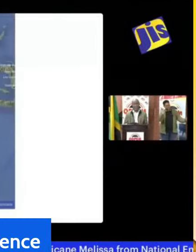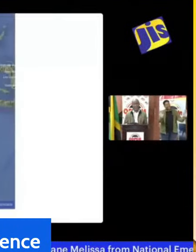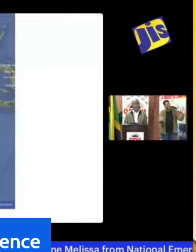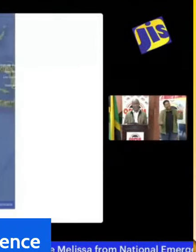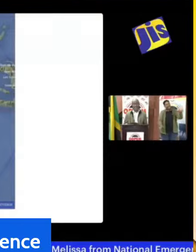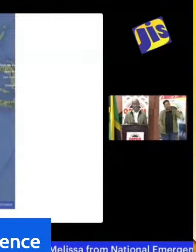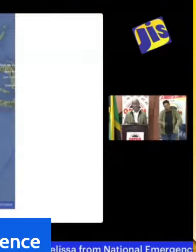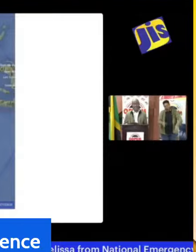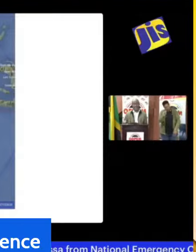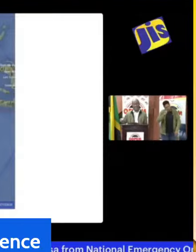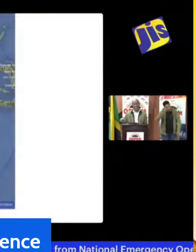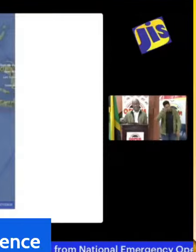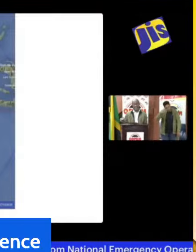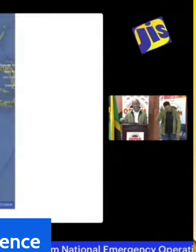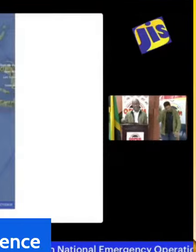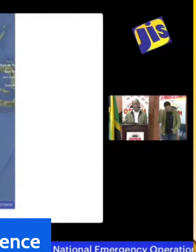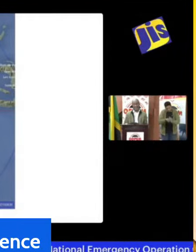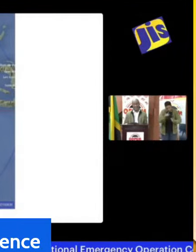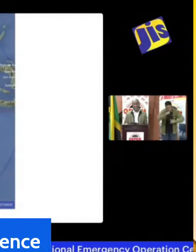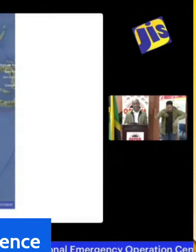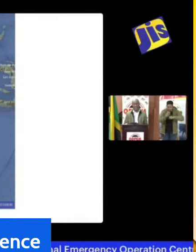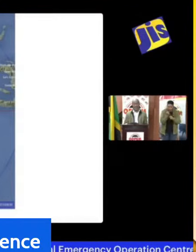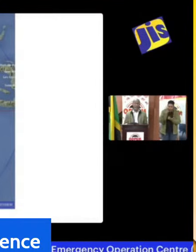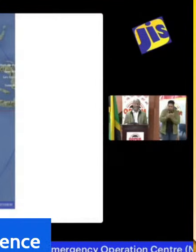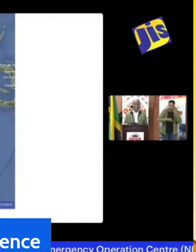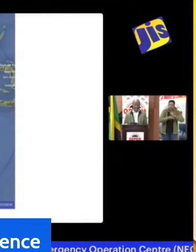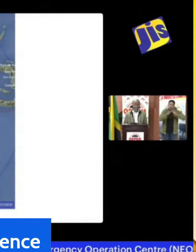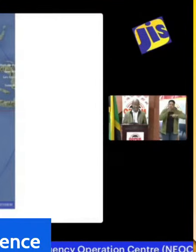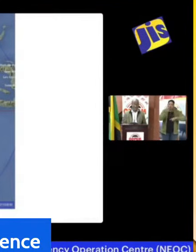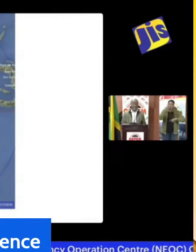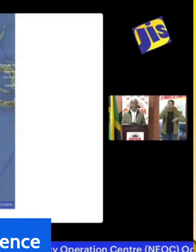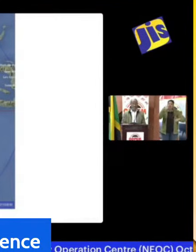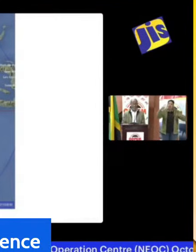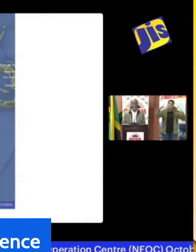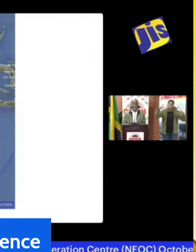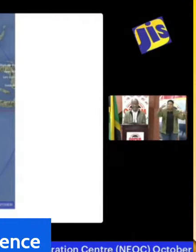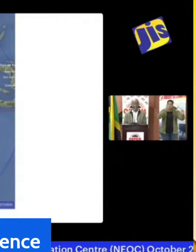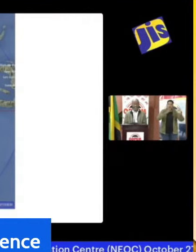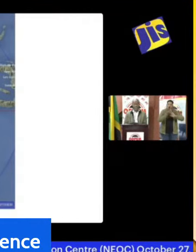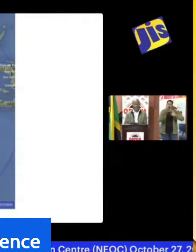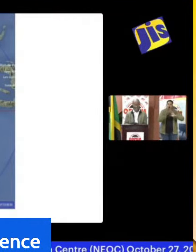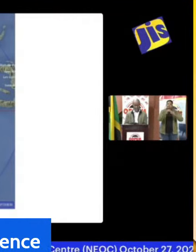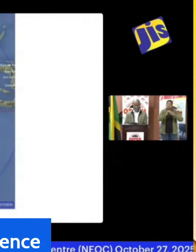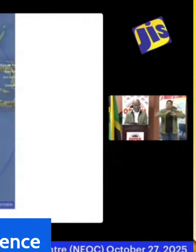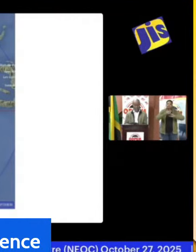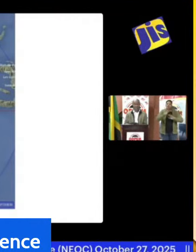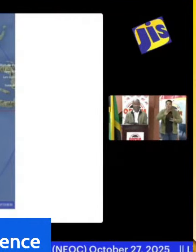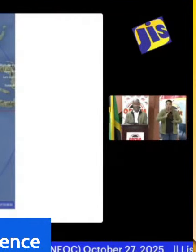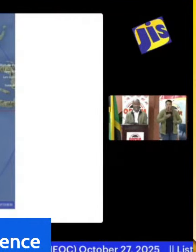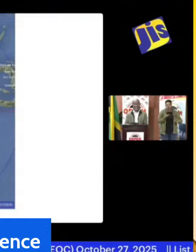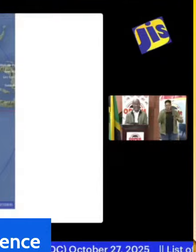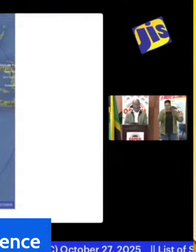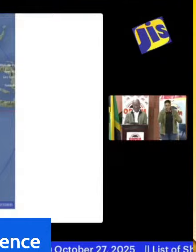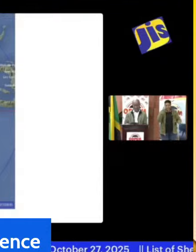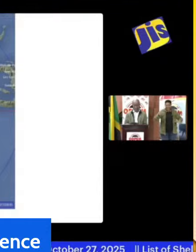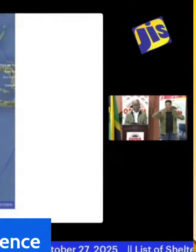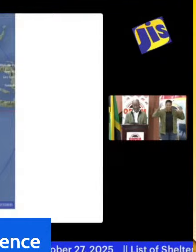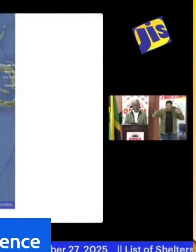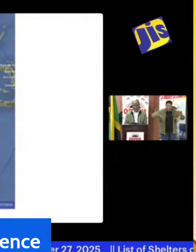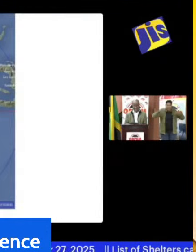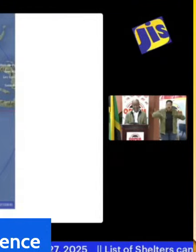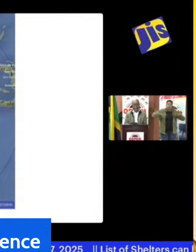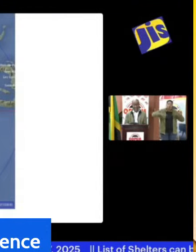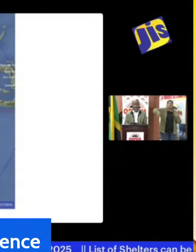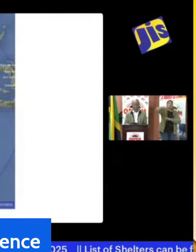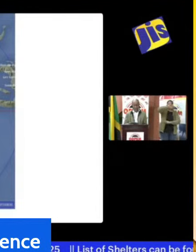what we have captured from the radar that's operating in Jamaica. With the showers, you can see some of the shower